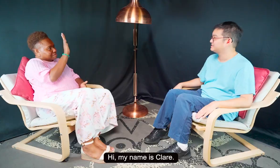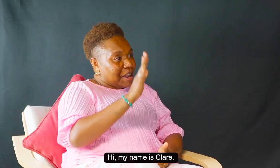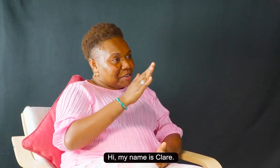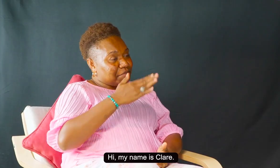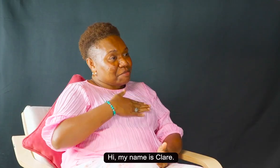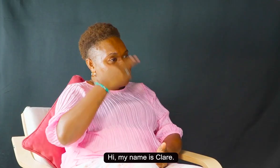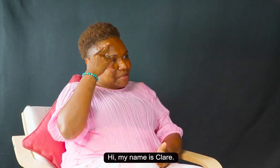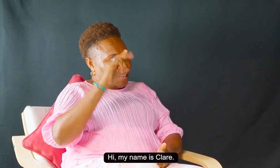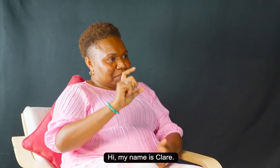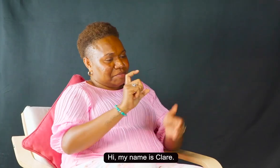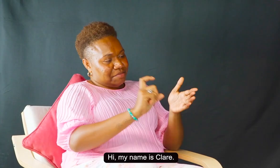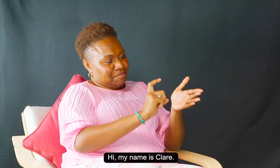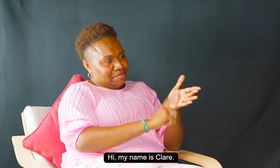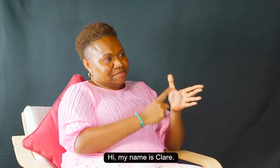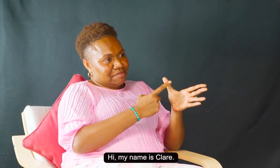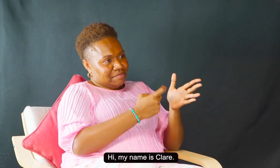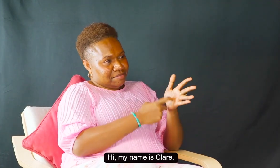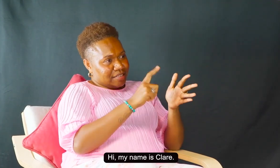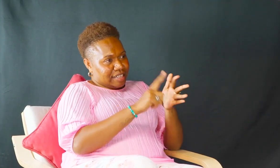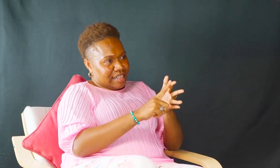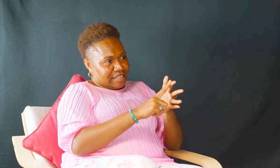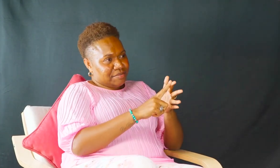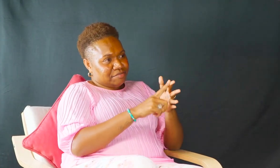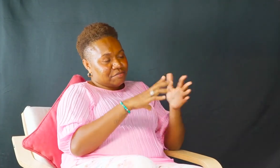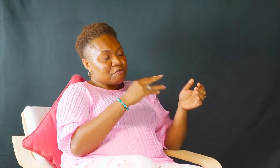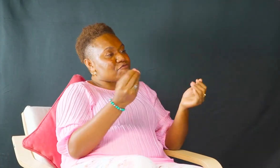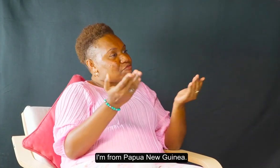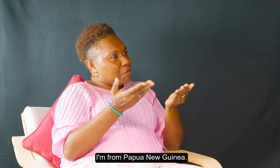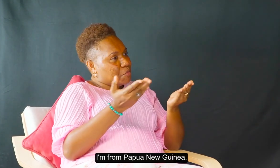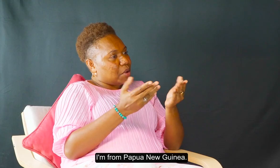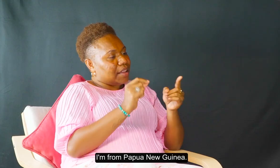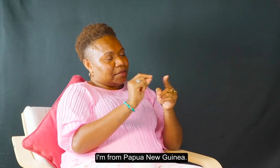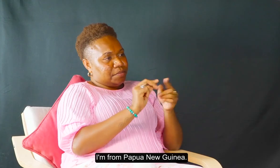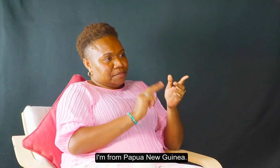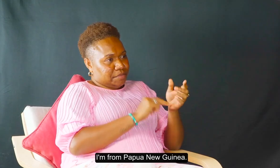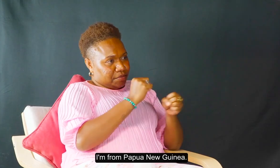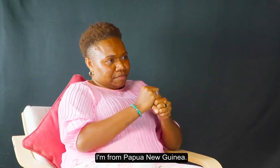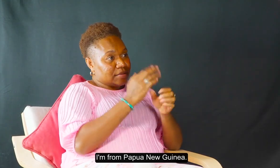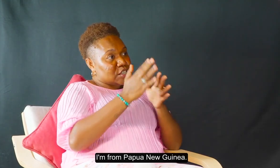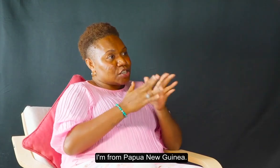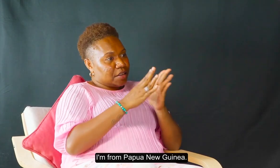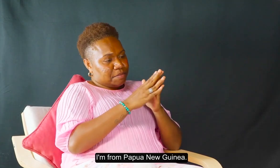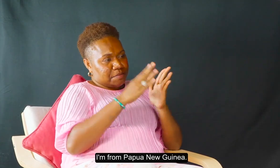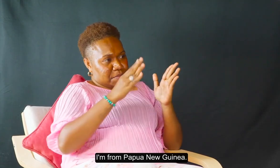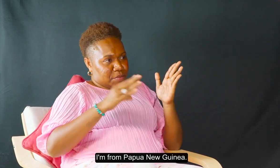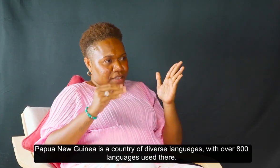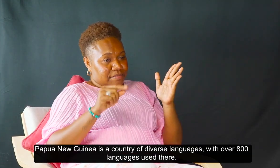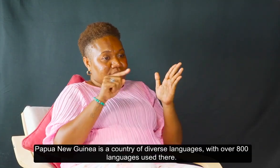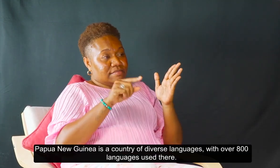Hi, my name is Clare. I'm from Papua New Guinea. Papua New